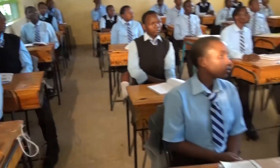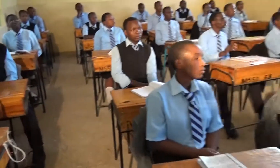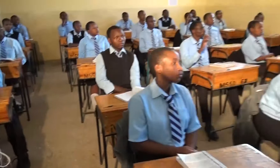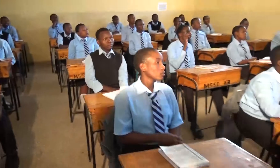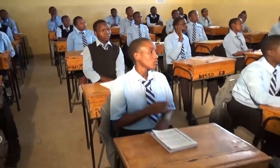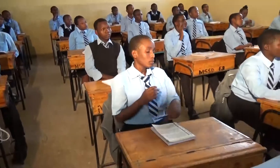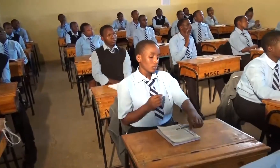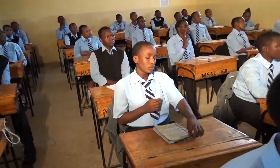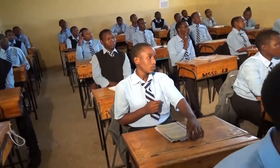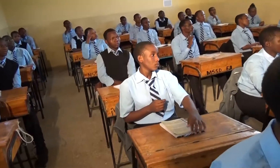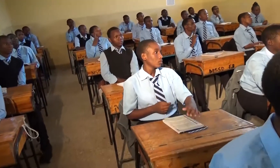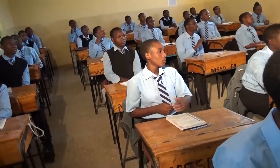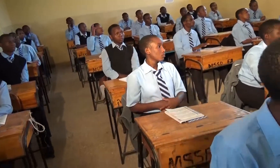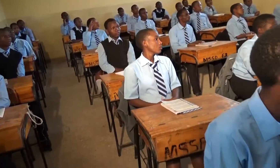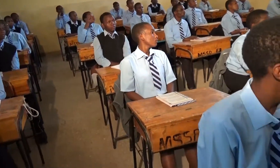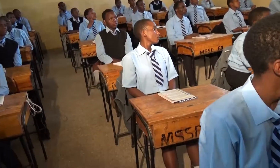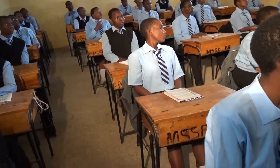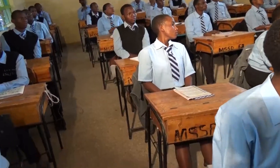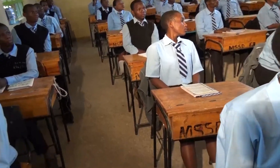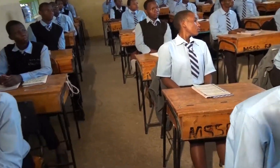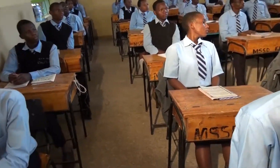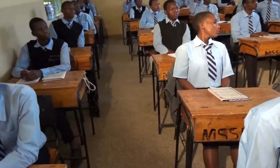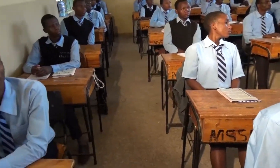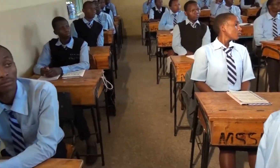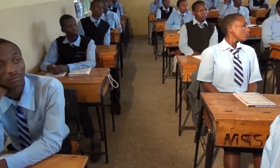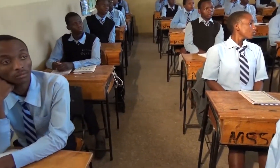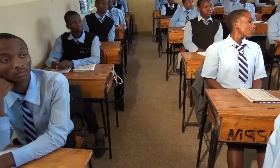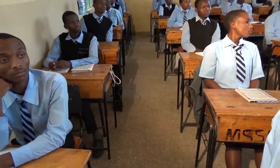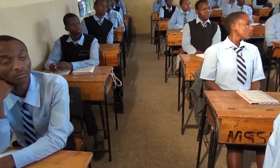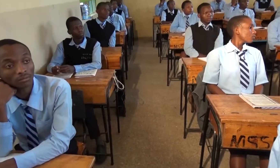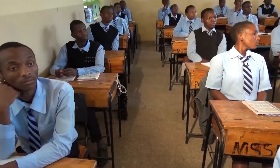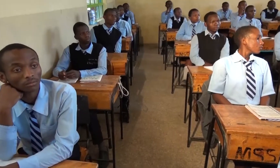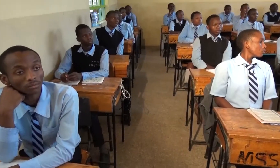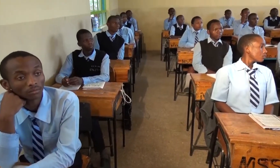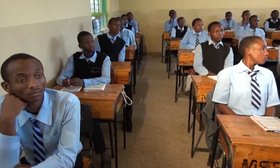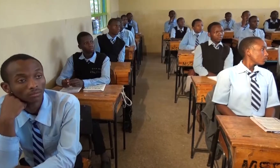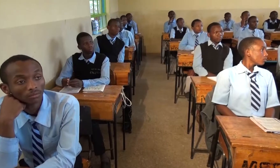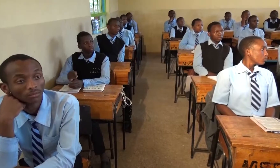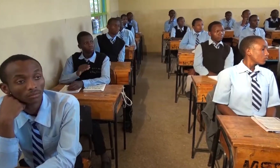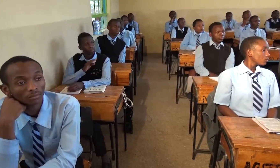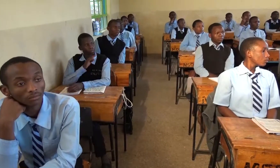Then later, what happened? I want you to explain to me what happened to Olesandu.